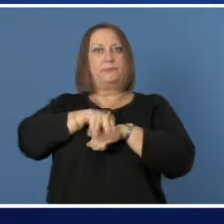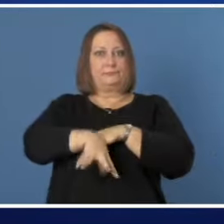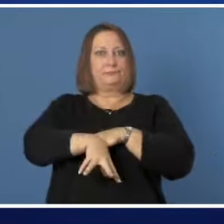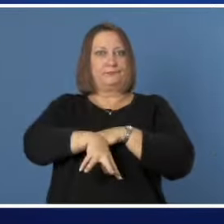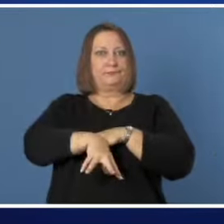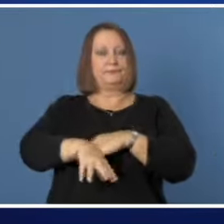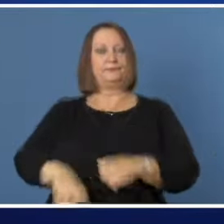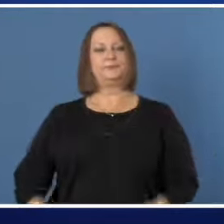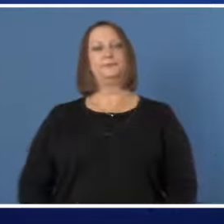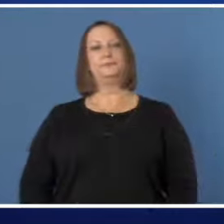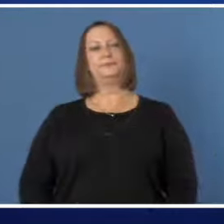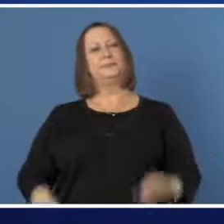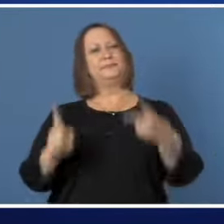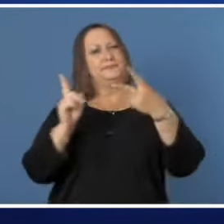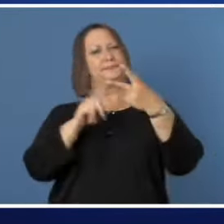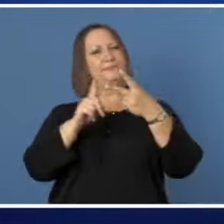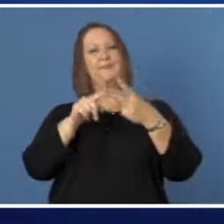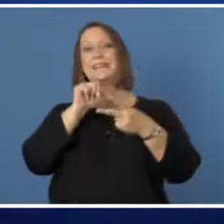mother.